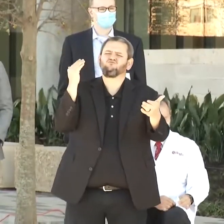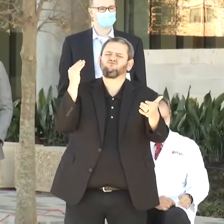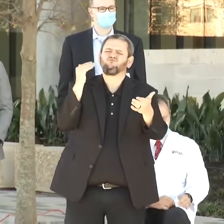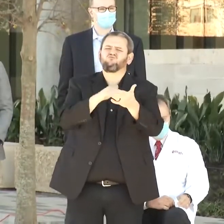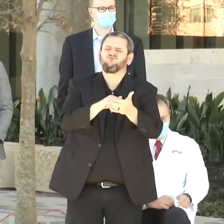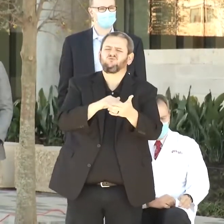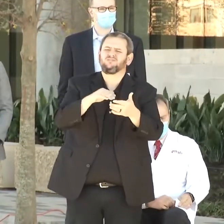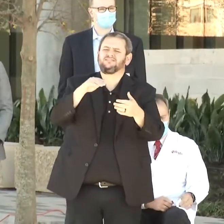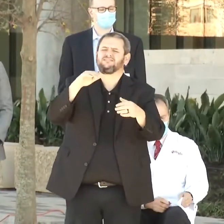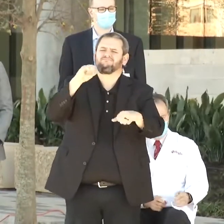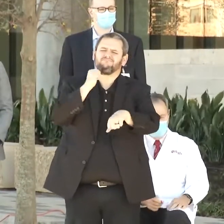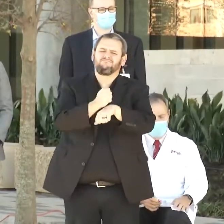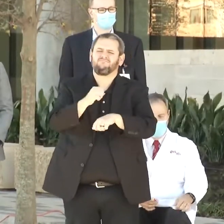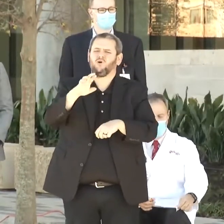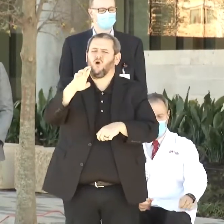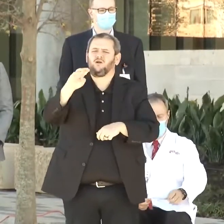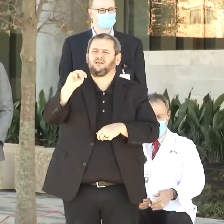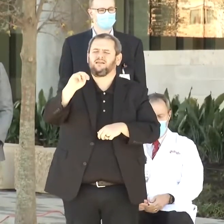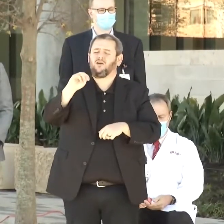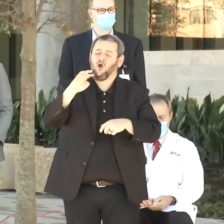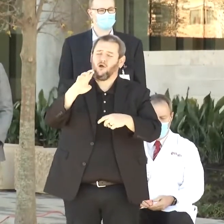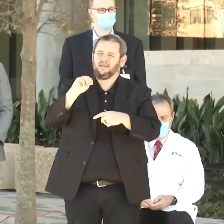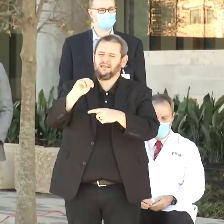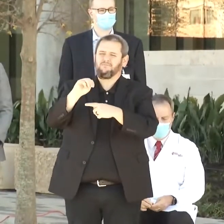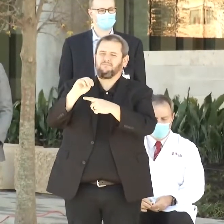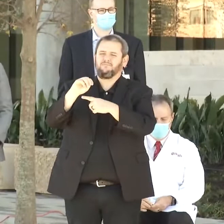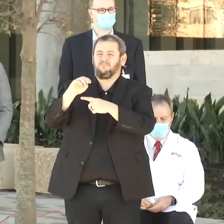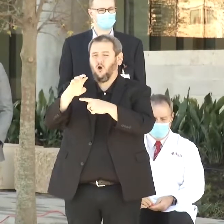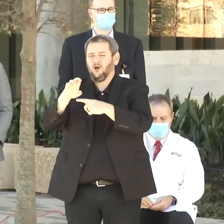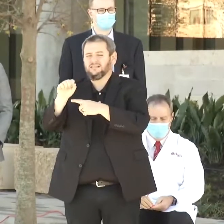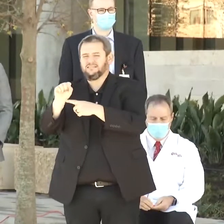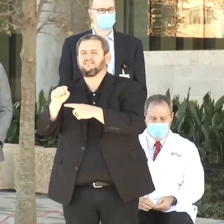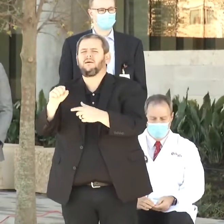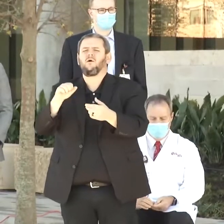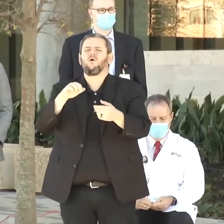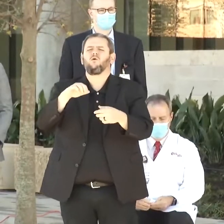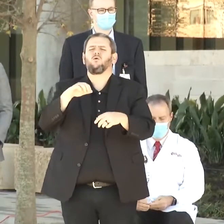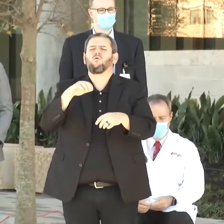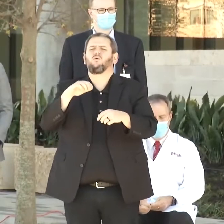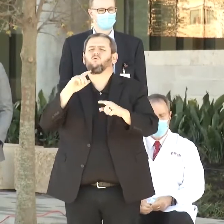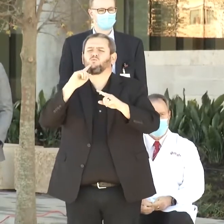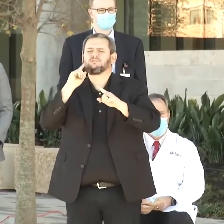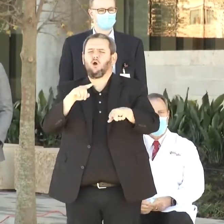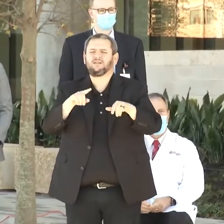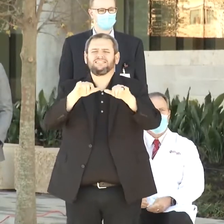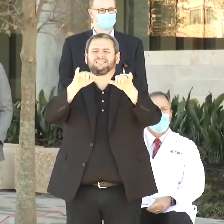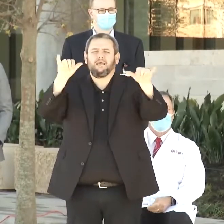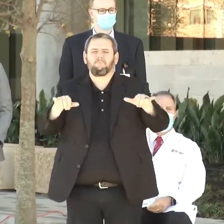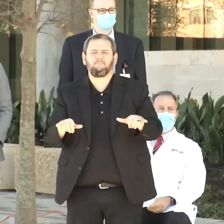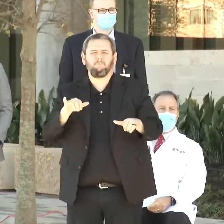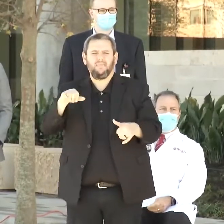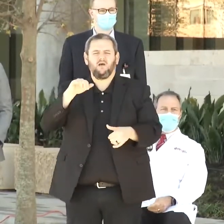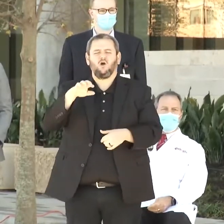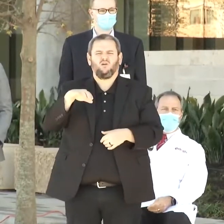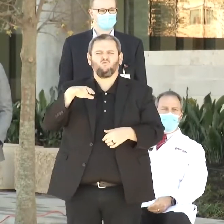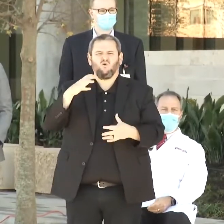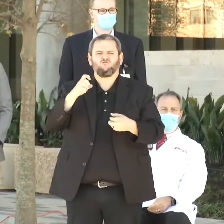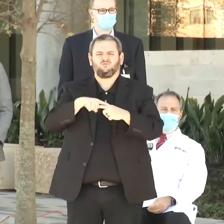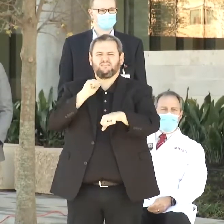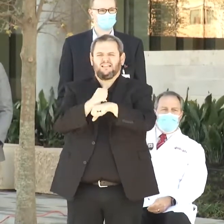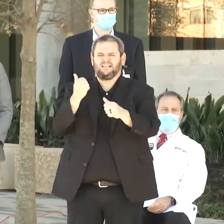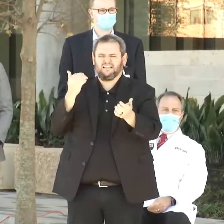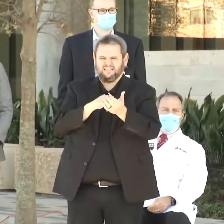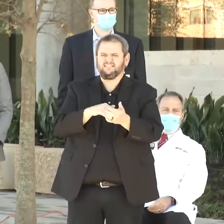RMRS. This system is used in tornadoes or large disaster. It's designed to transfer